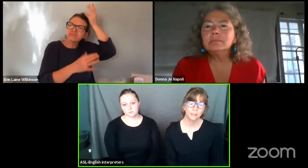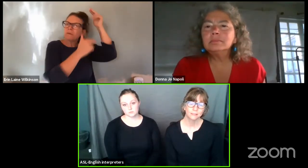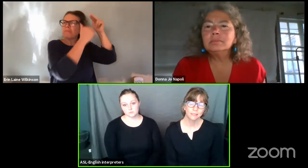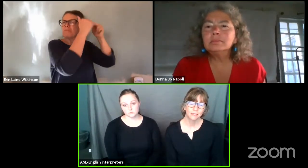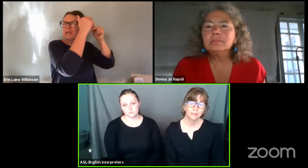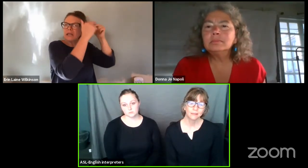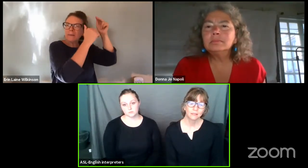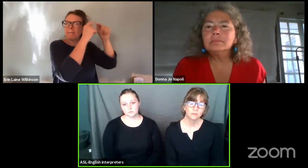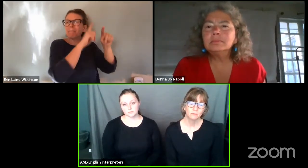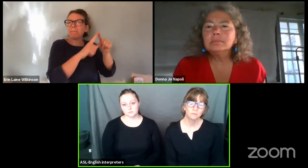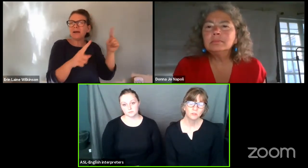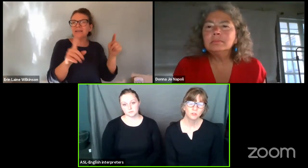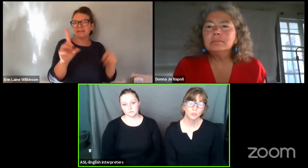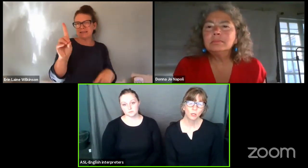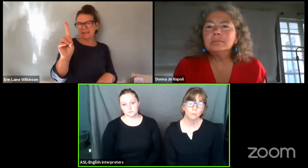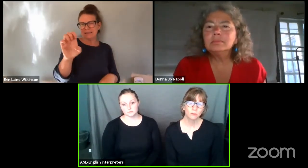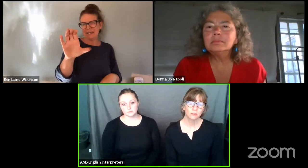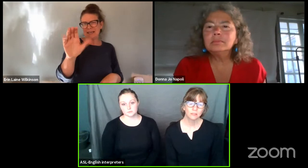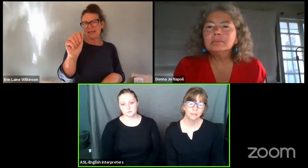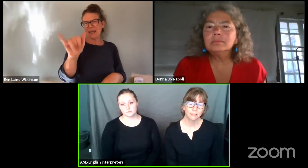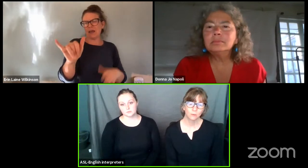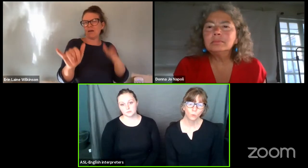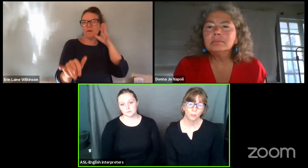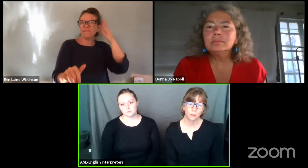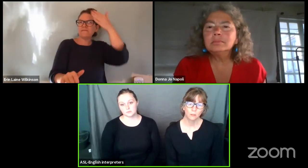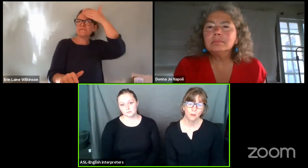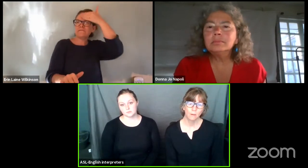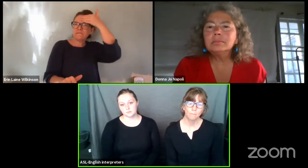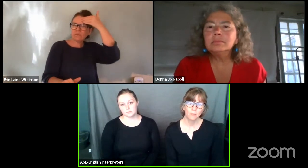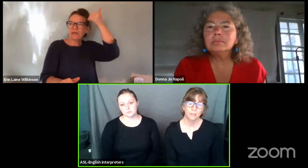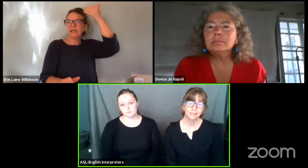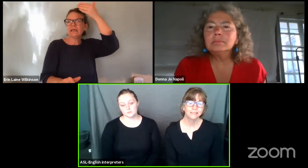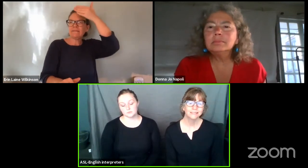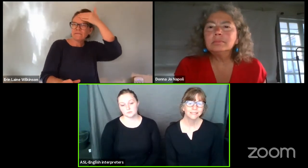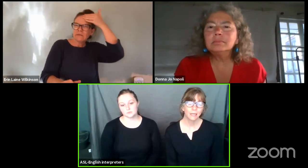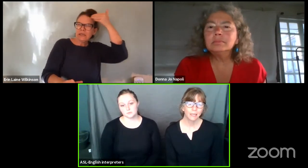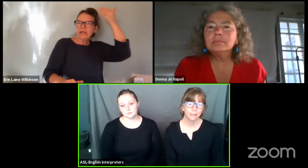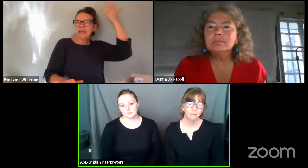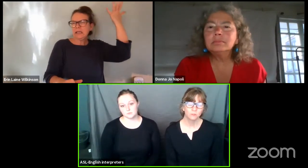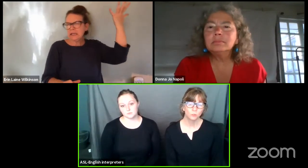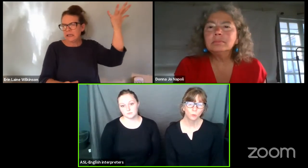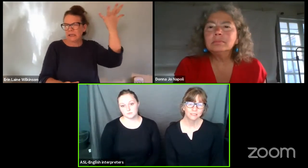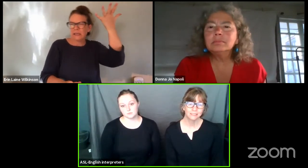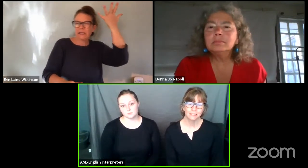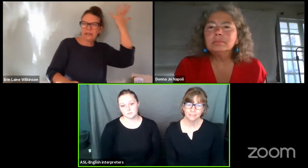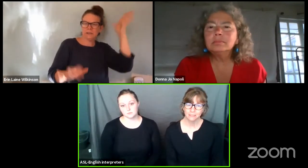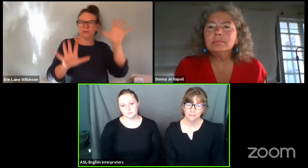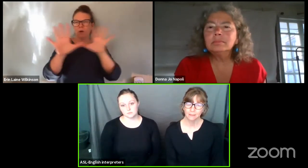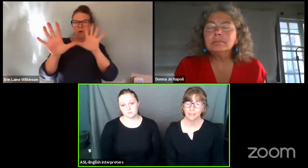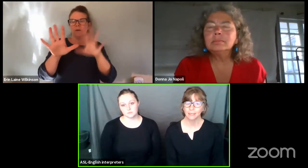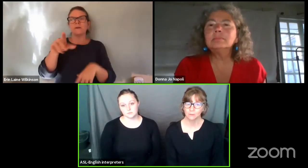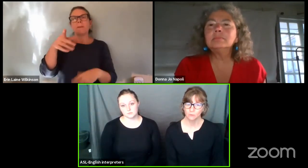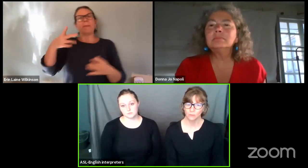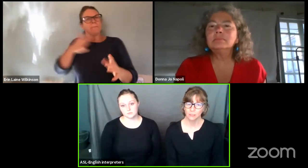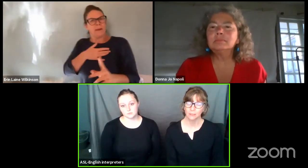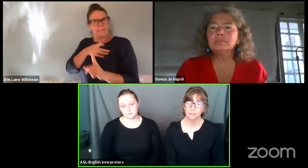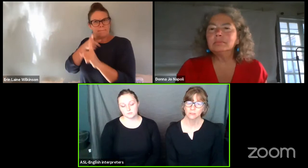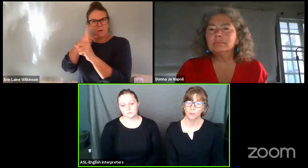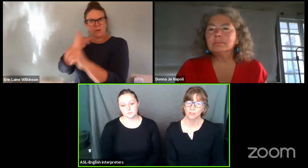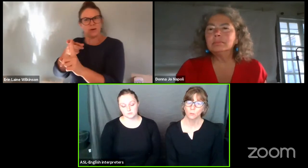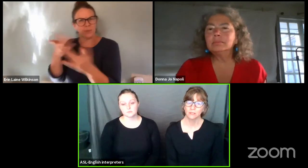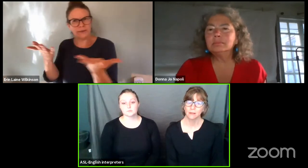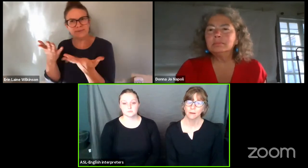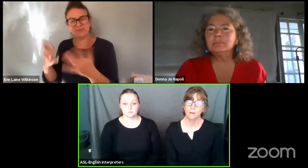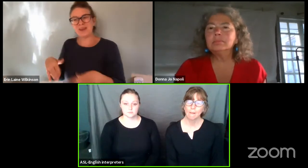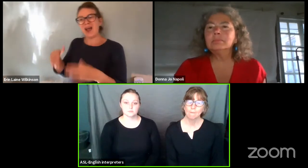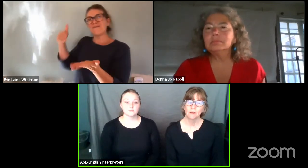or twice. You start building that network, but it can decay if you don't see it again, right? And so